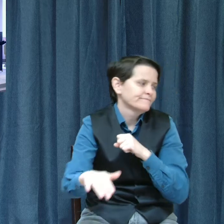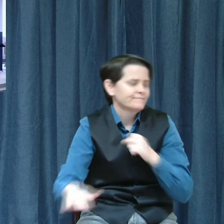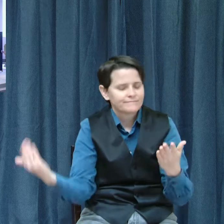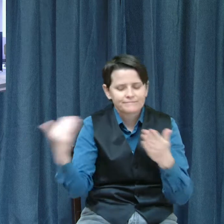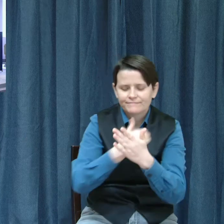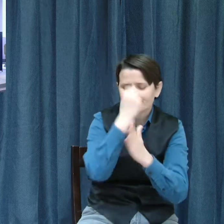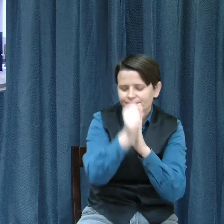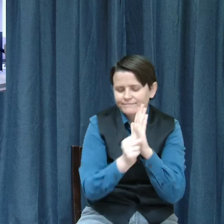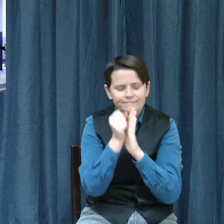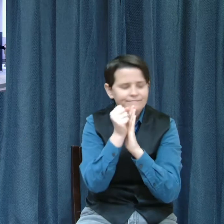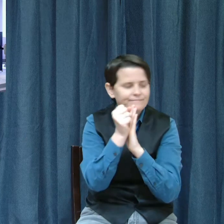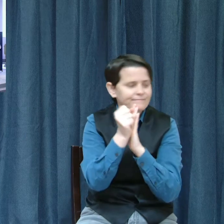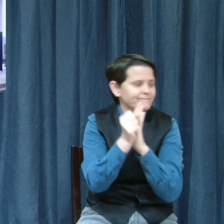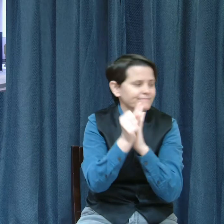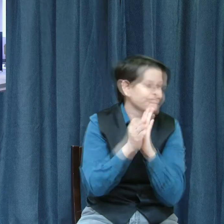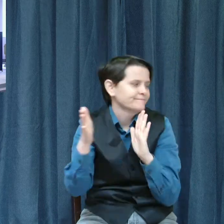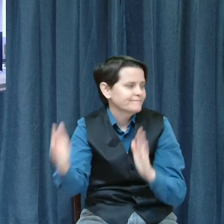It's a new season.